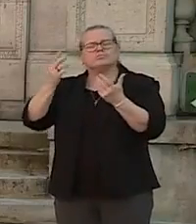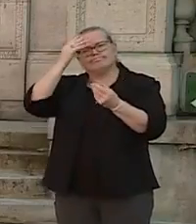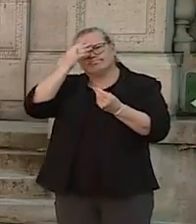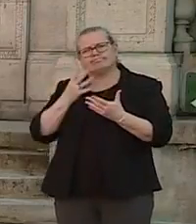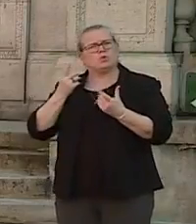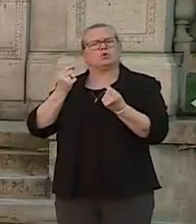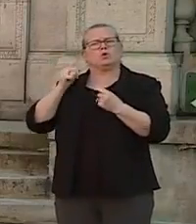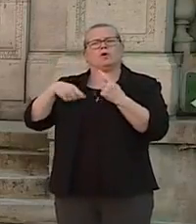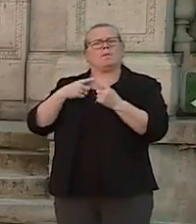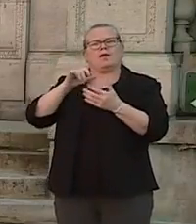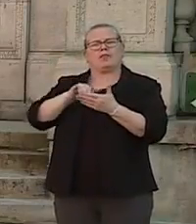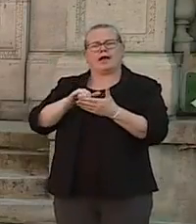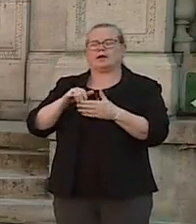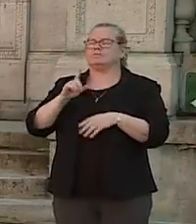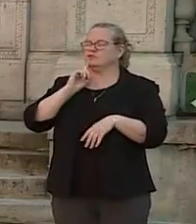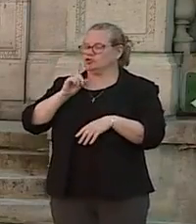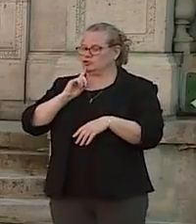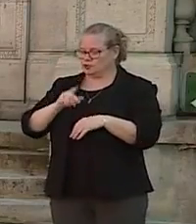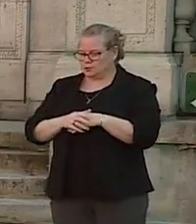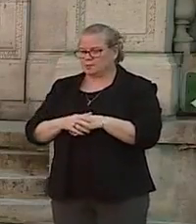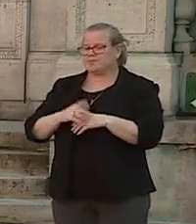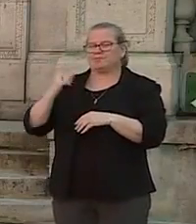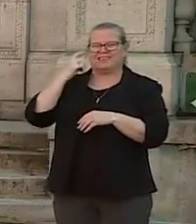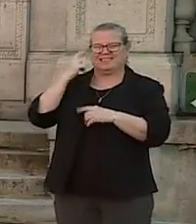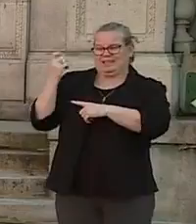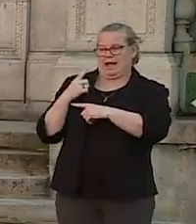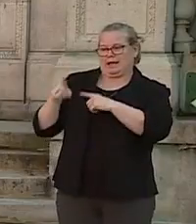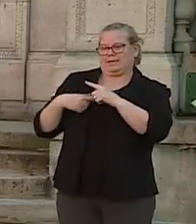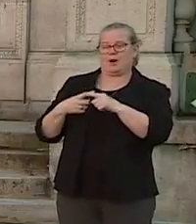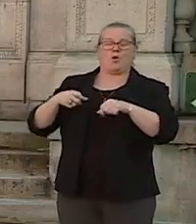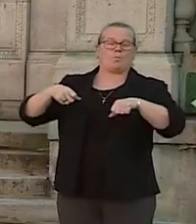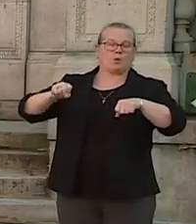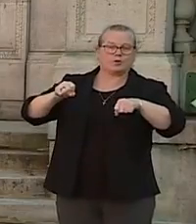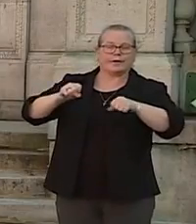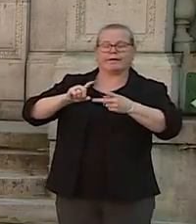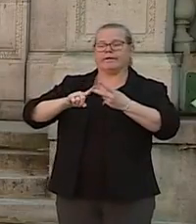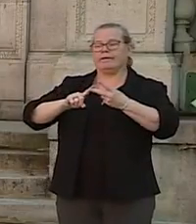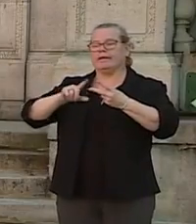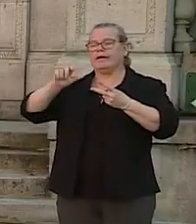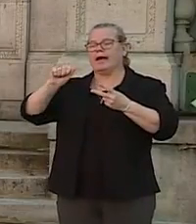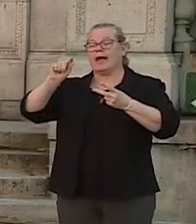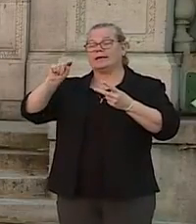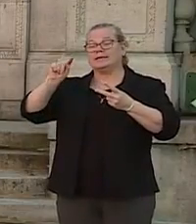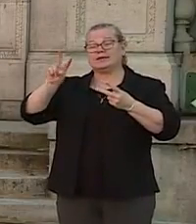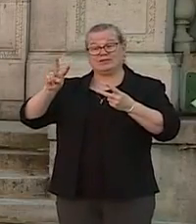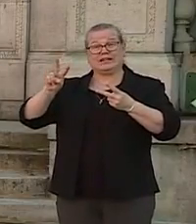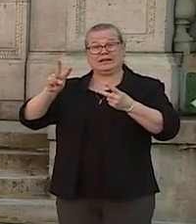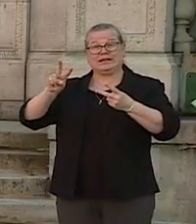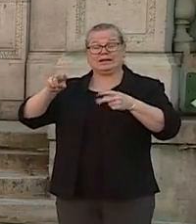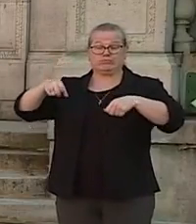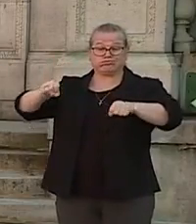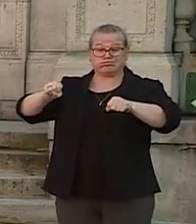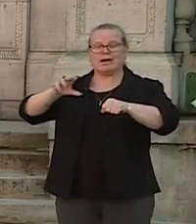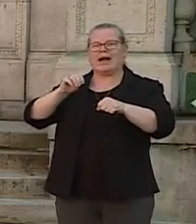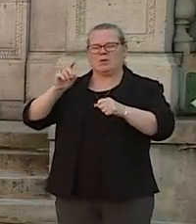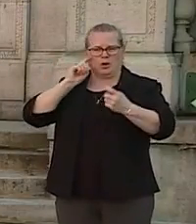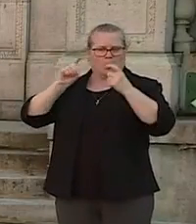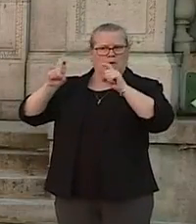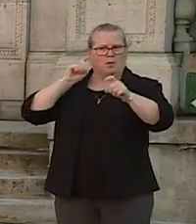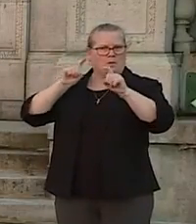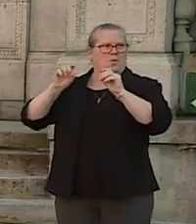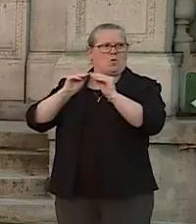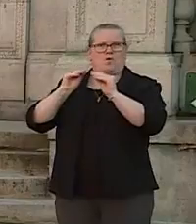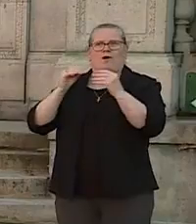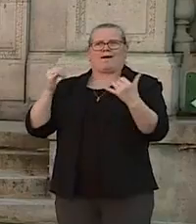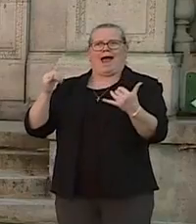Sure. This question is about motorcycles and ATVs and the fact that this time of year we often see a lot of ATVs